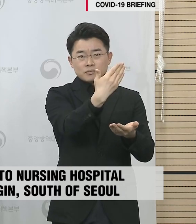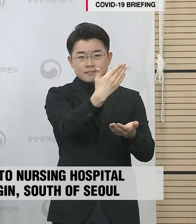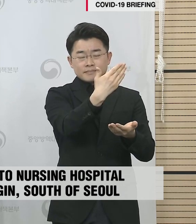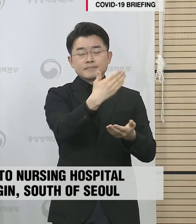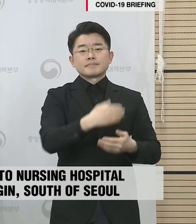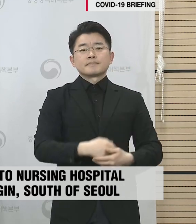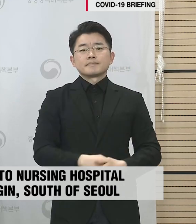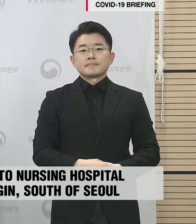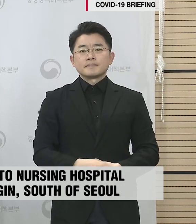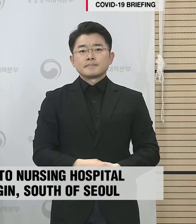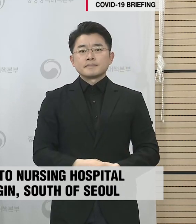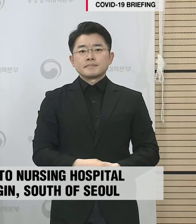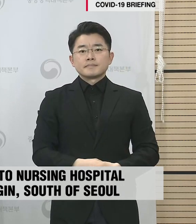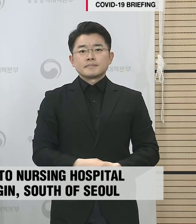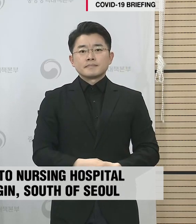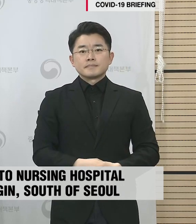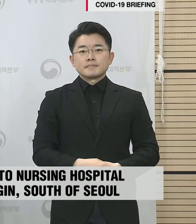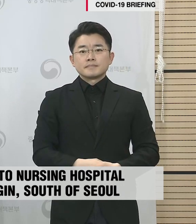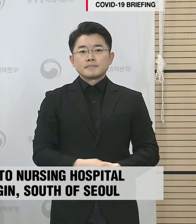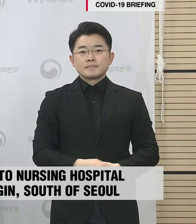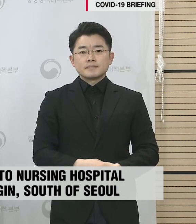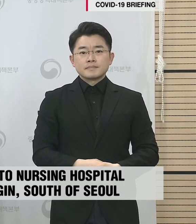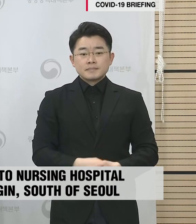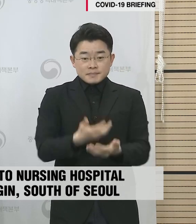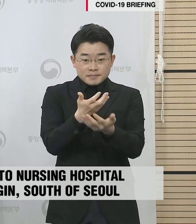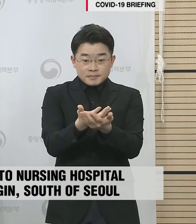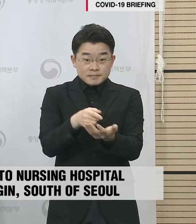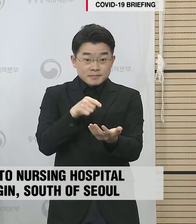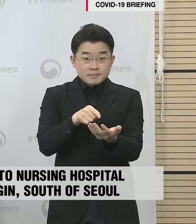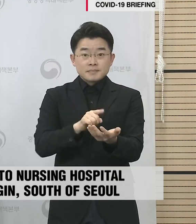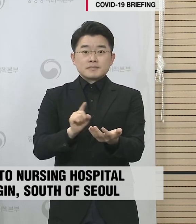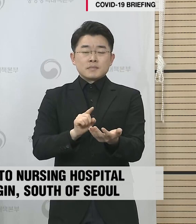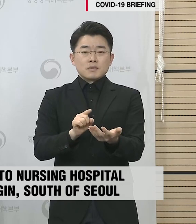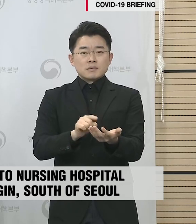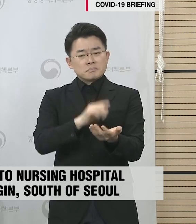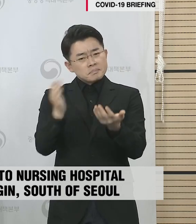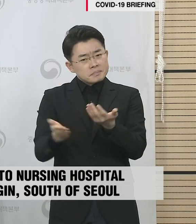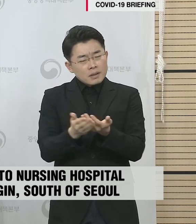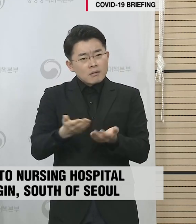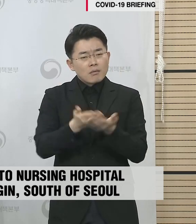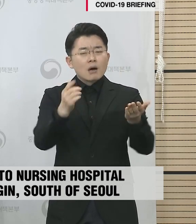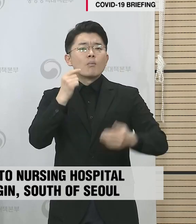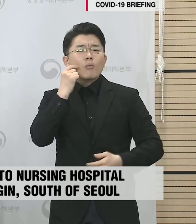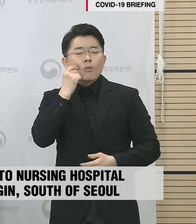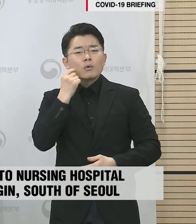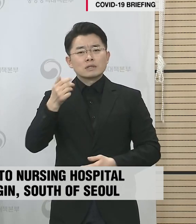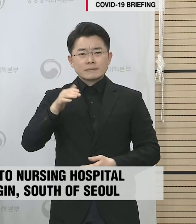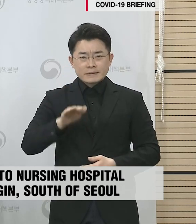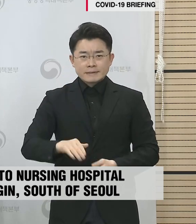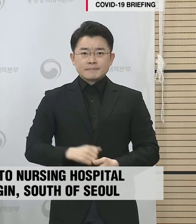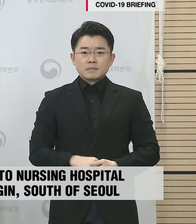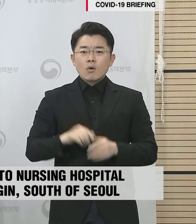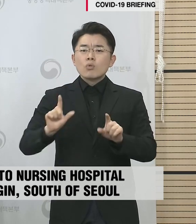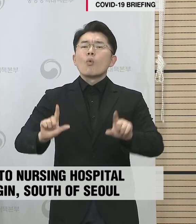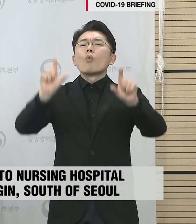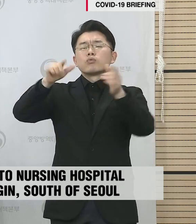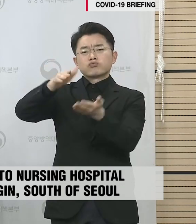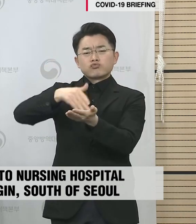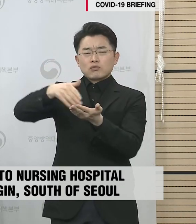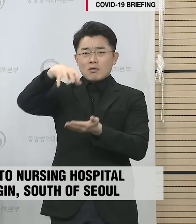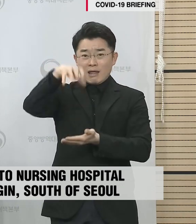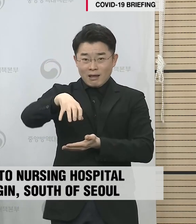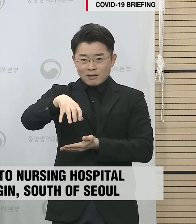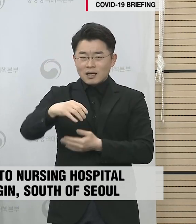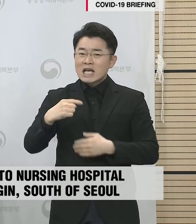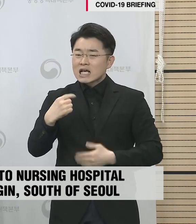cases, raising the total to 39. And today, in your press kit, we did not include this information. However,